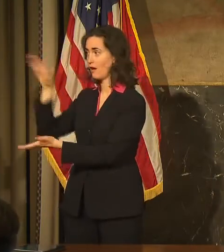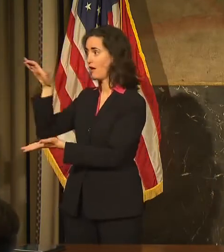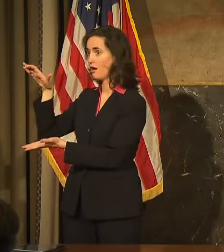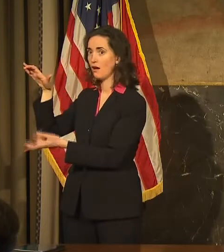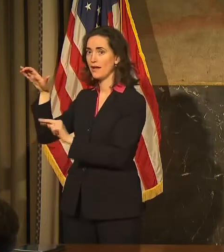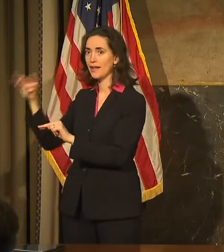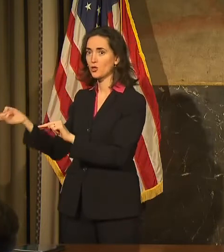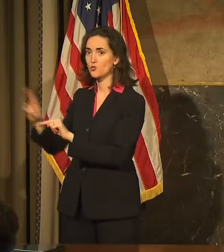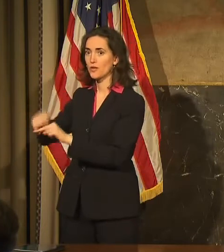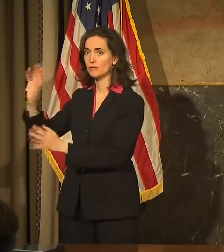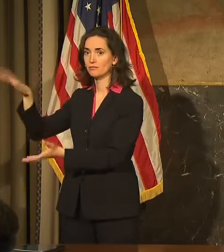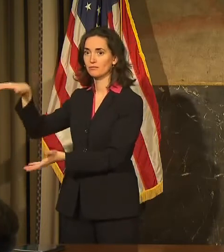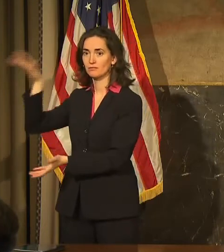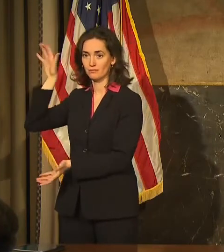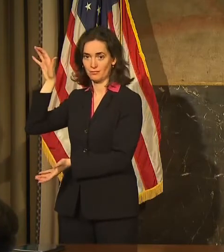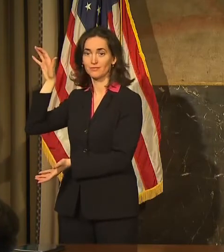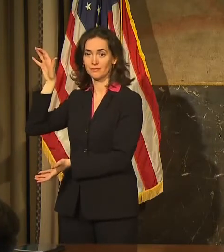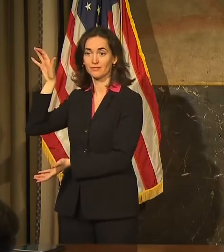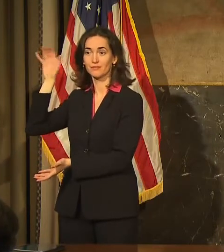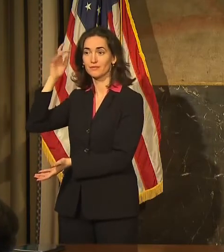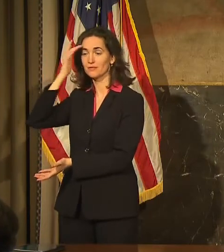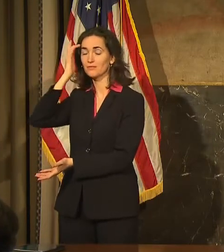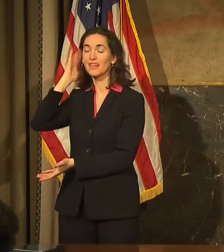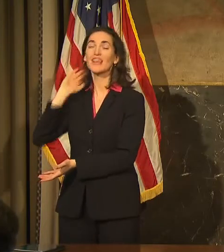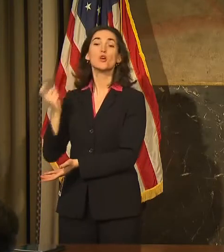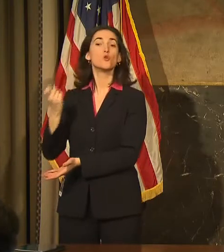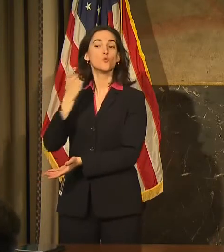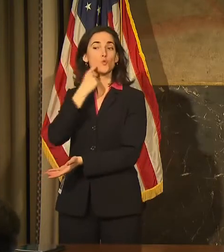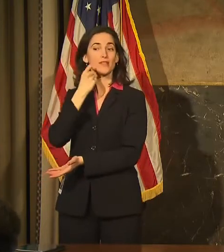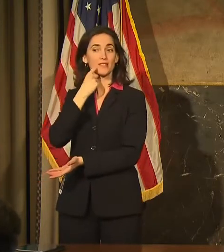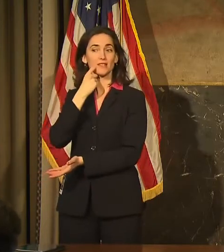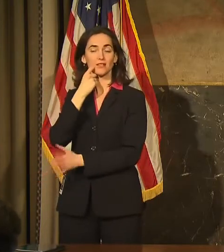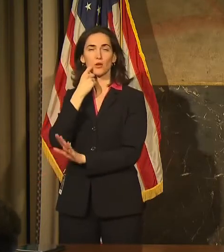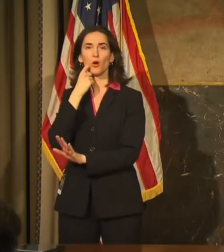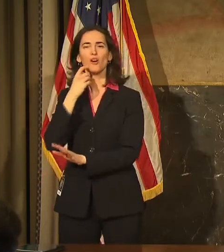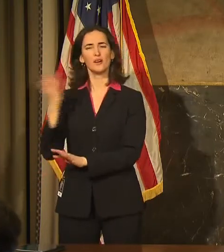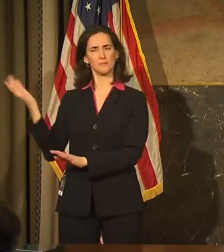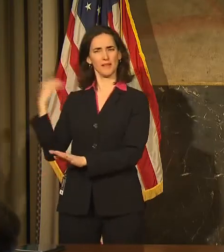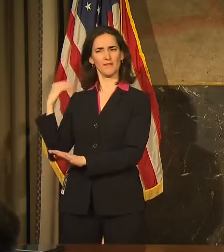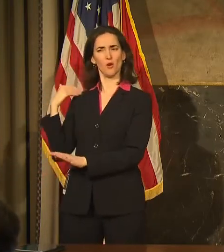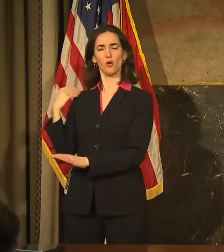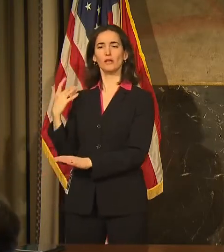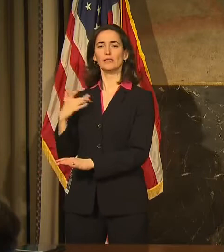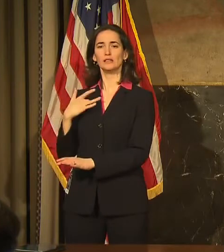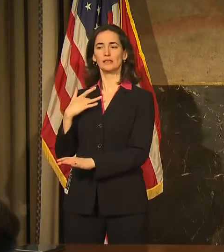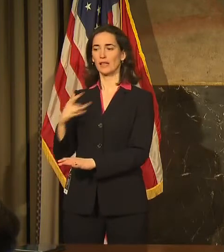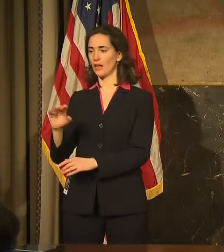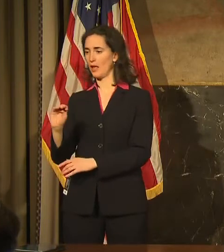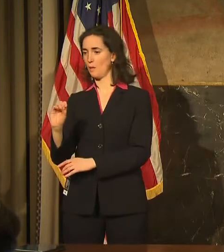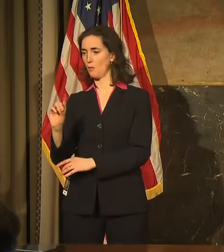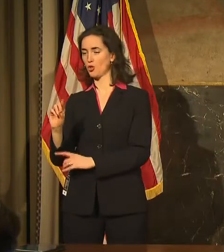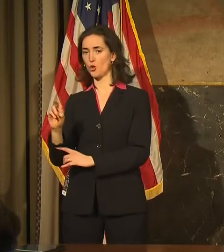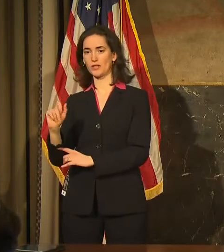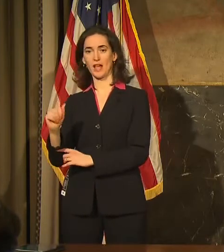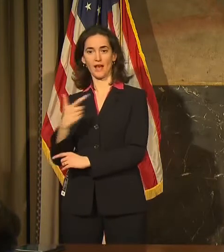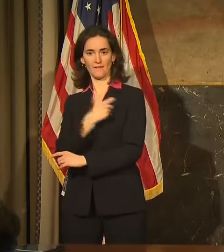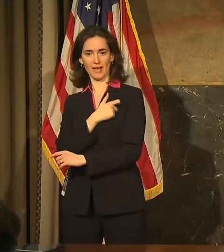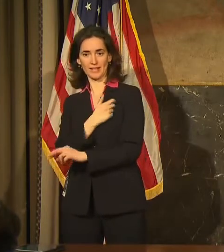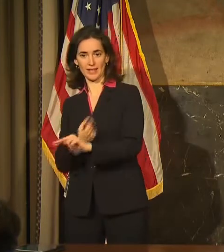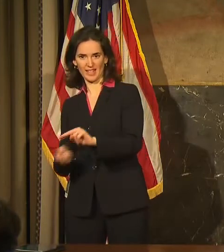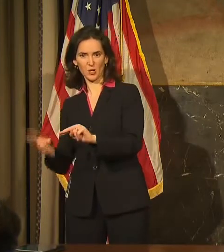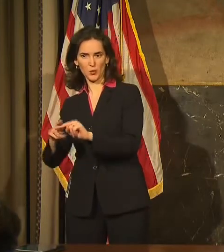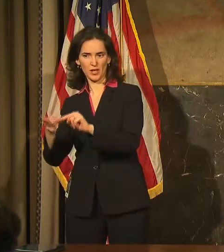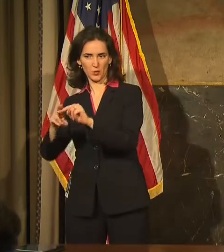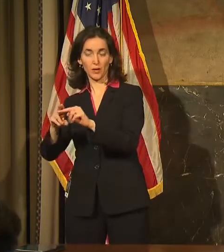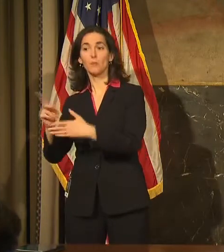Louisiana. And this most recent increase, the previous increases have been primarily on the Moderna side. This next increase